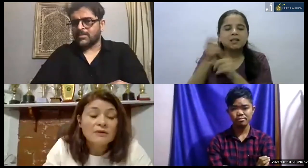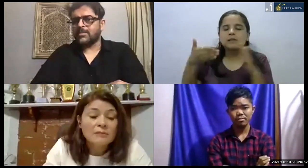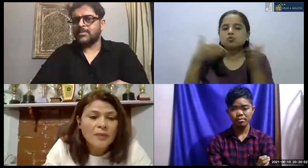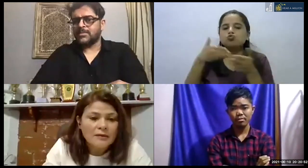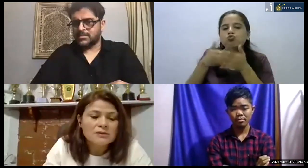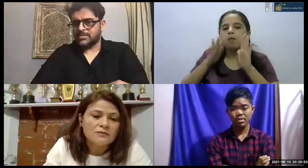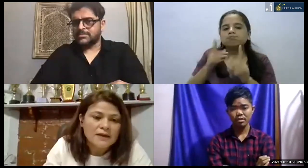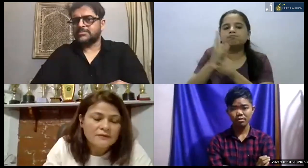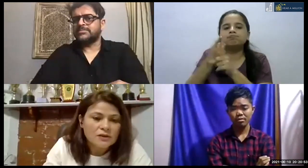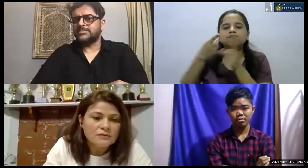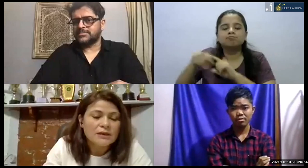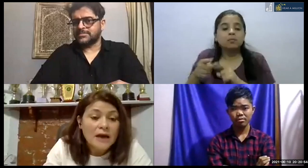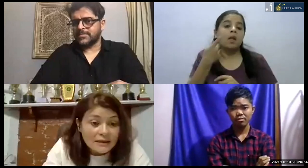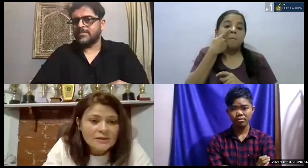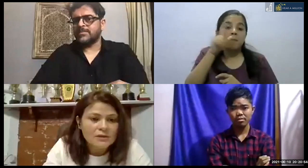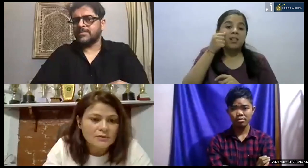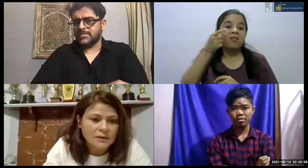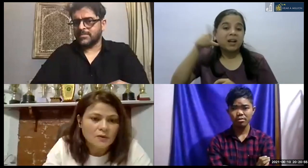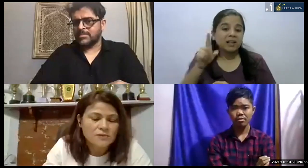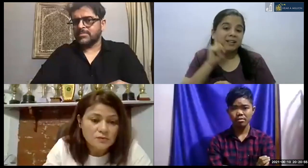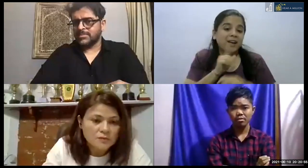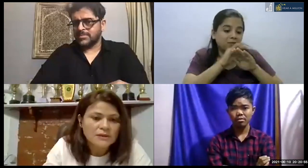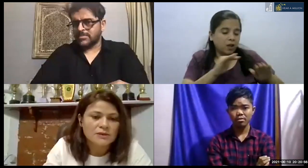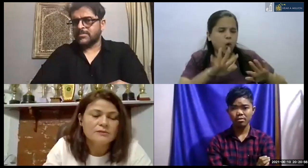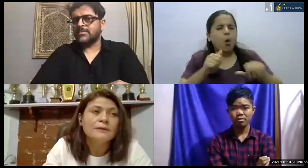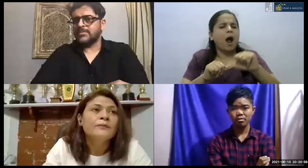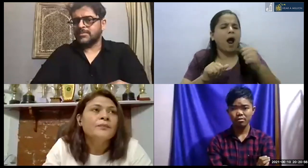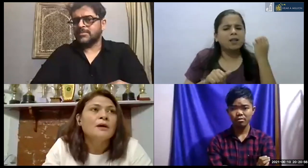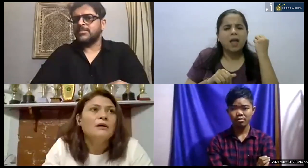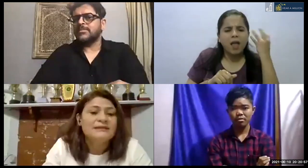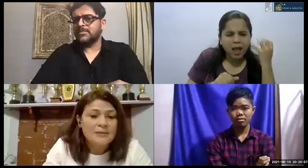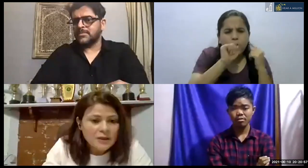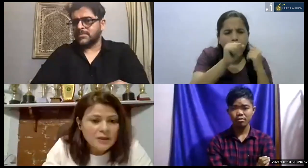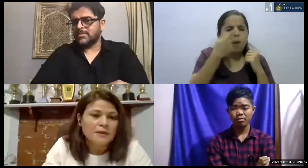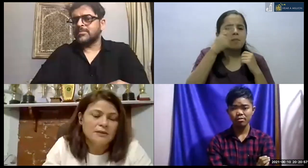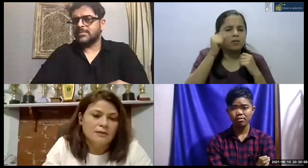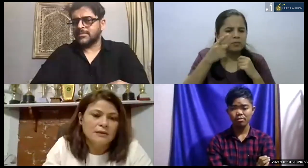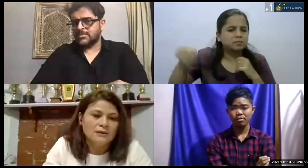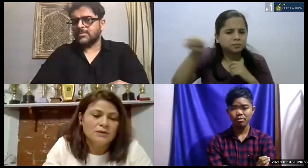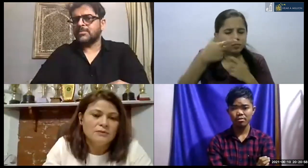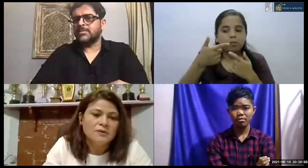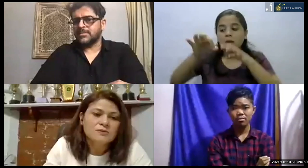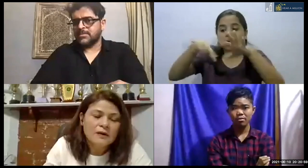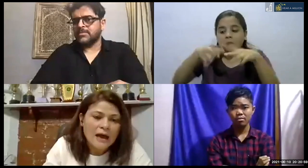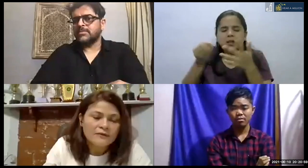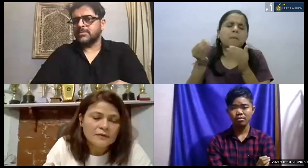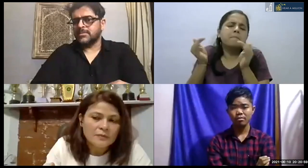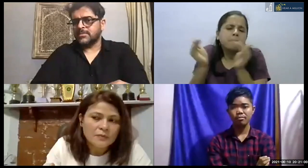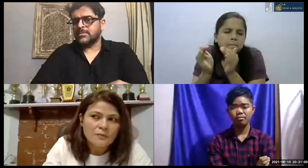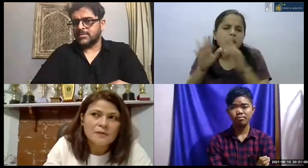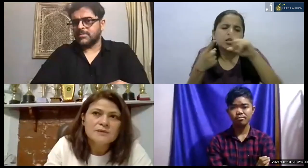where even parents of deaf children and other children, also rural children, semi-urban children, also